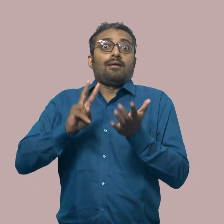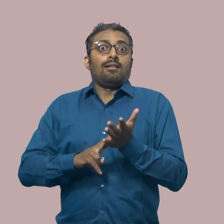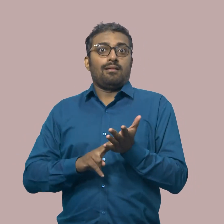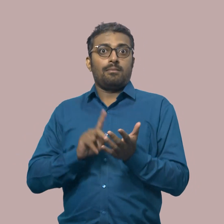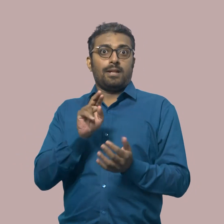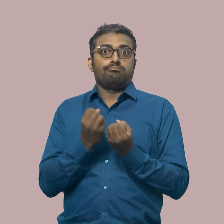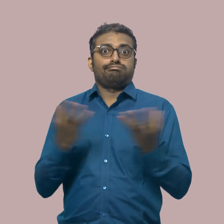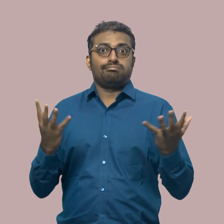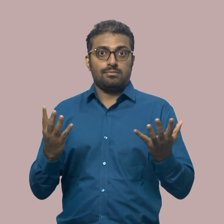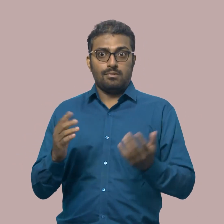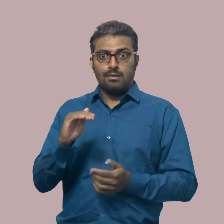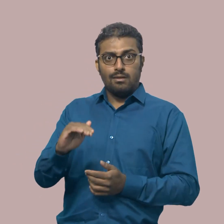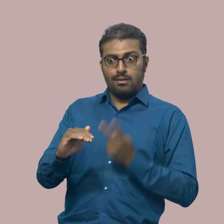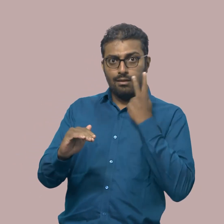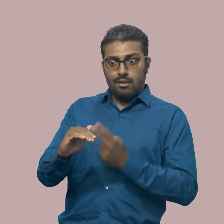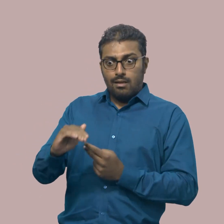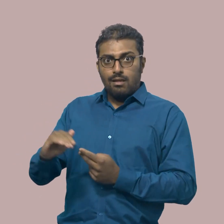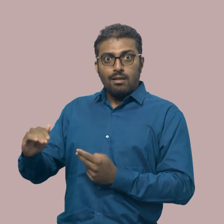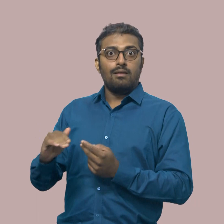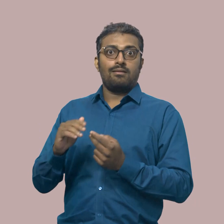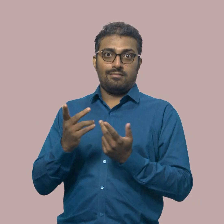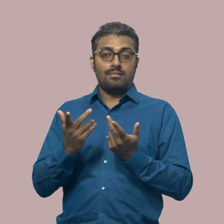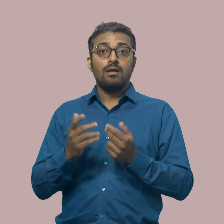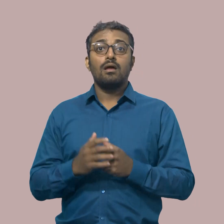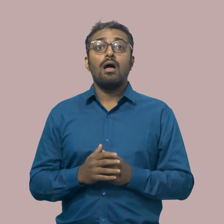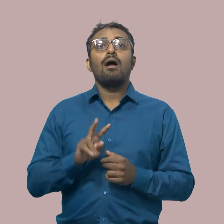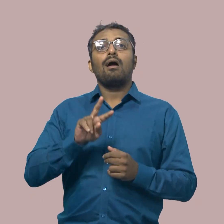quantity of child. Similarly, many nouns such as